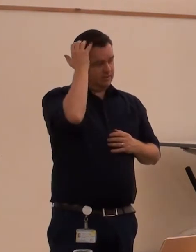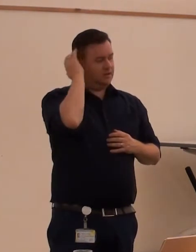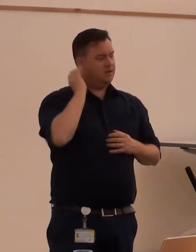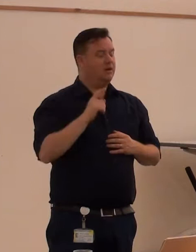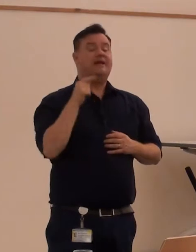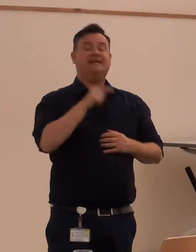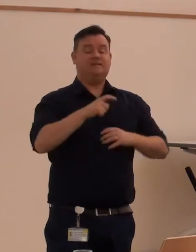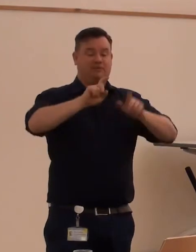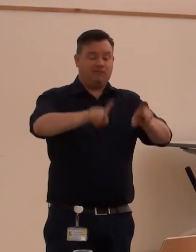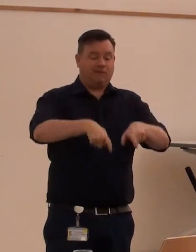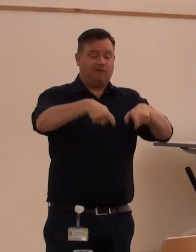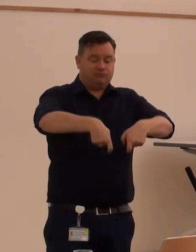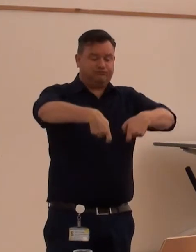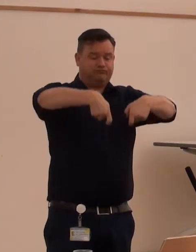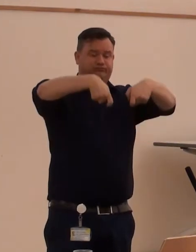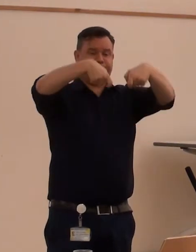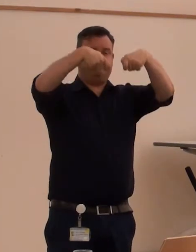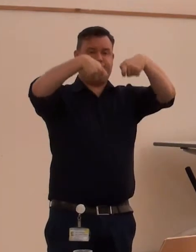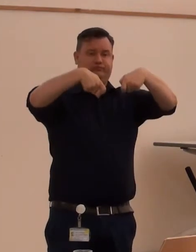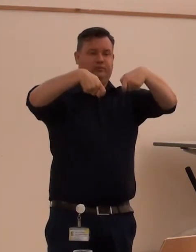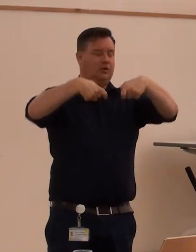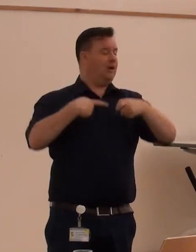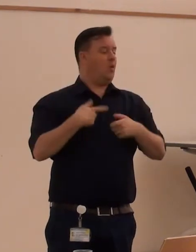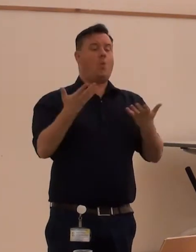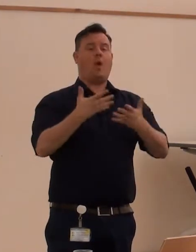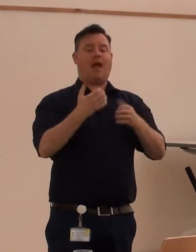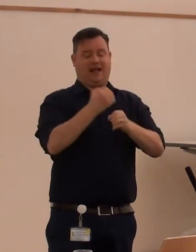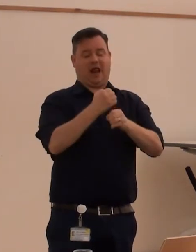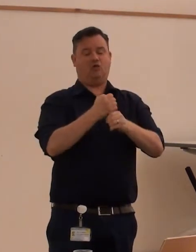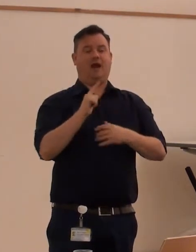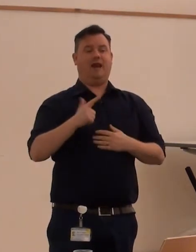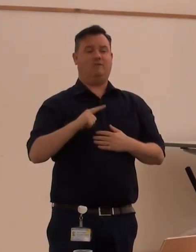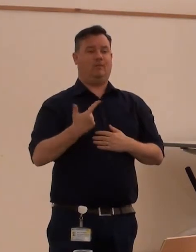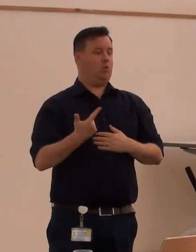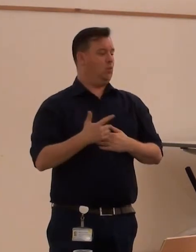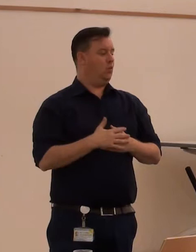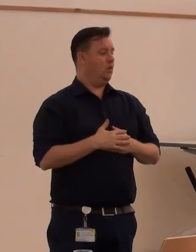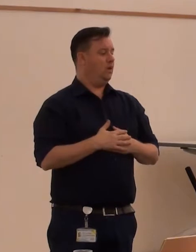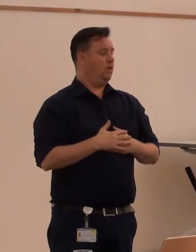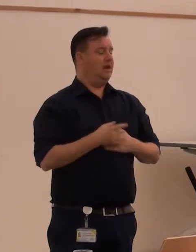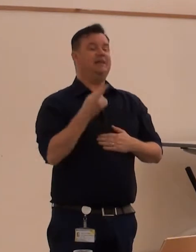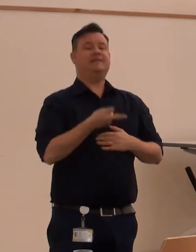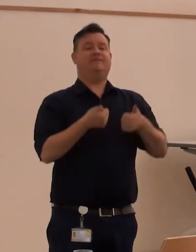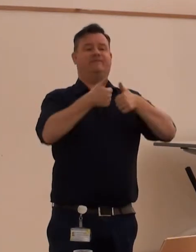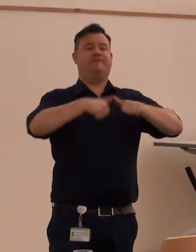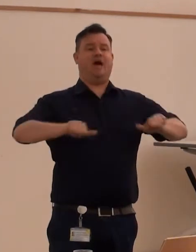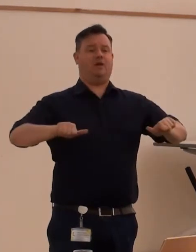into place in the Luke Gallery in Liverpool. And this is the final